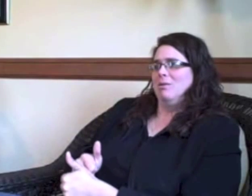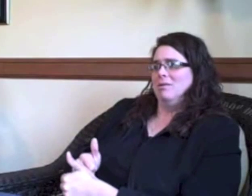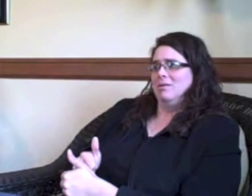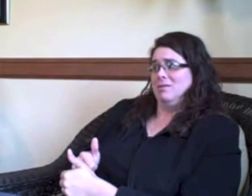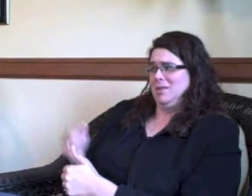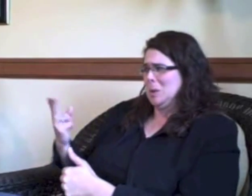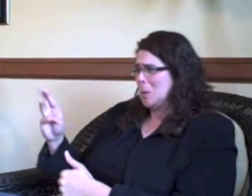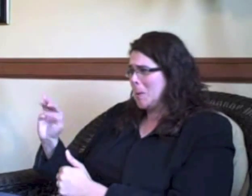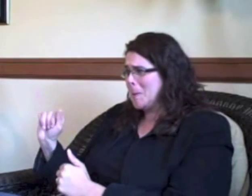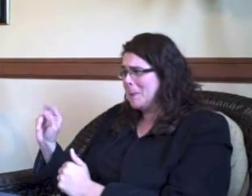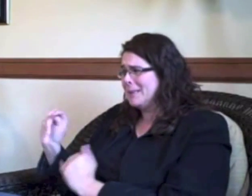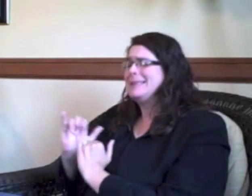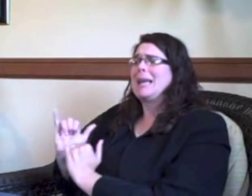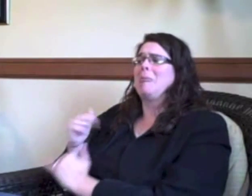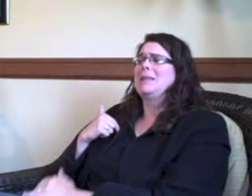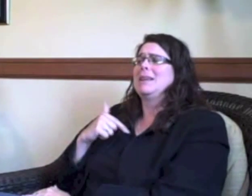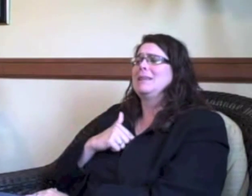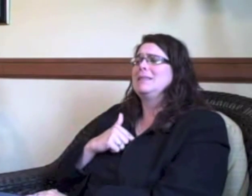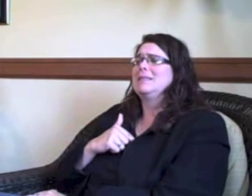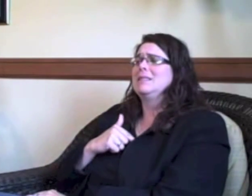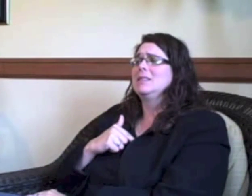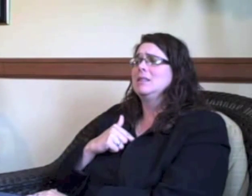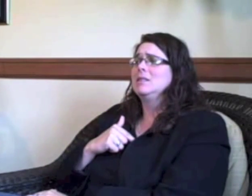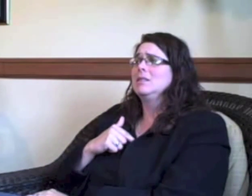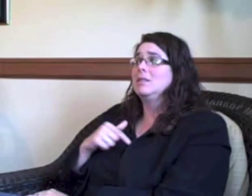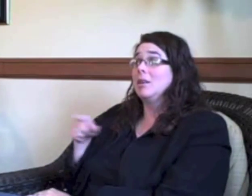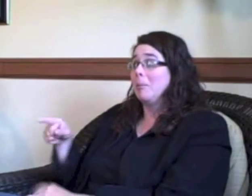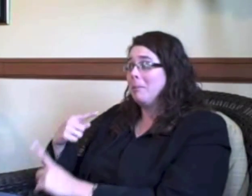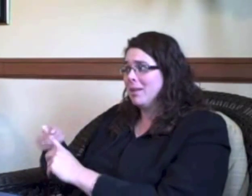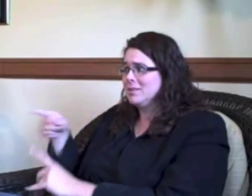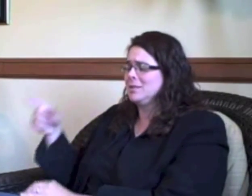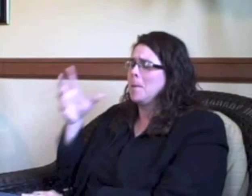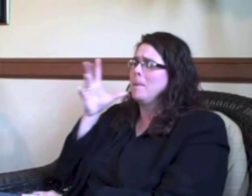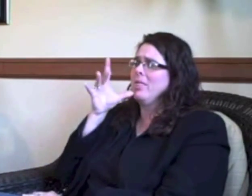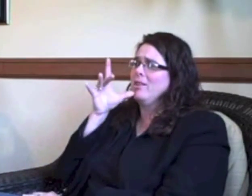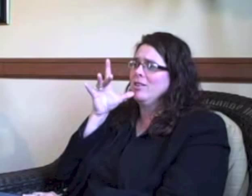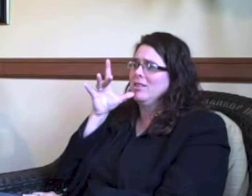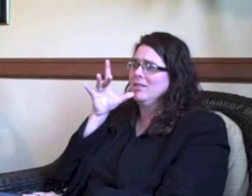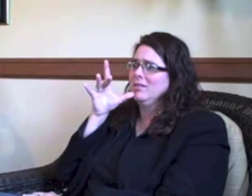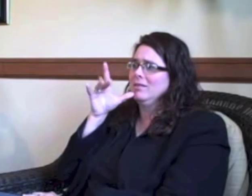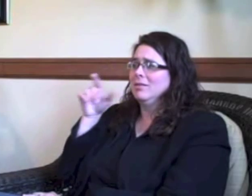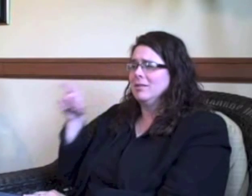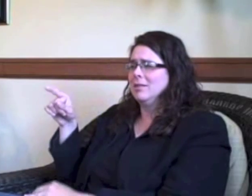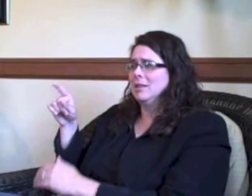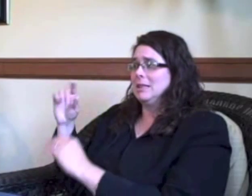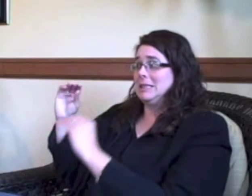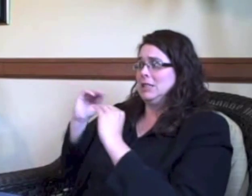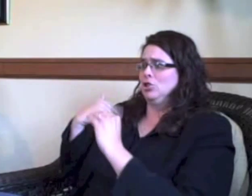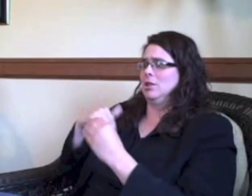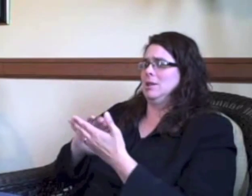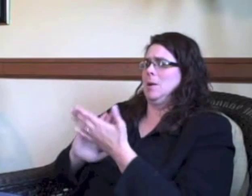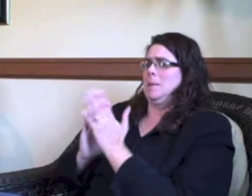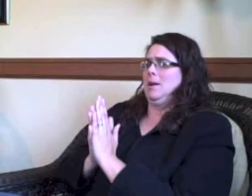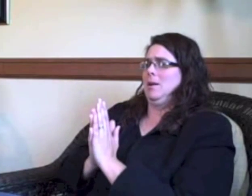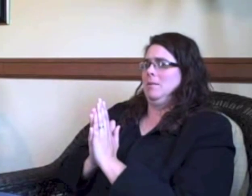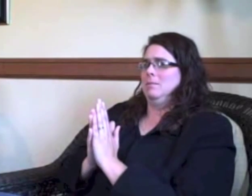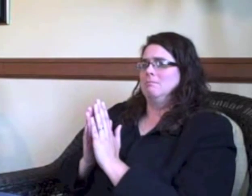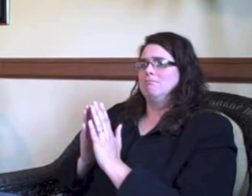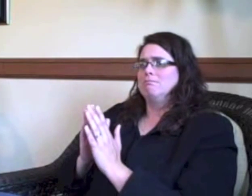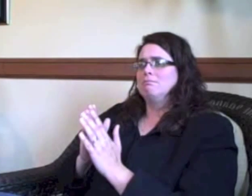And she set up all these examples that we're supposed to follow. Plus, she was a mother. She teaches us